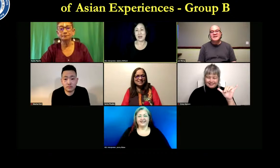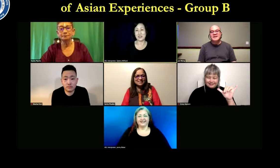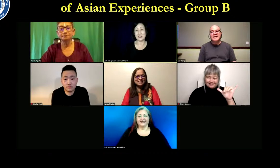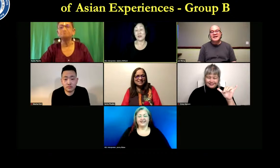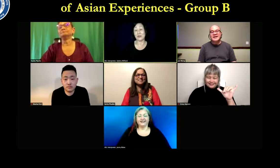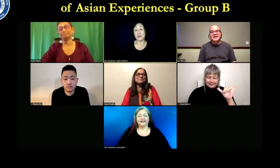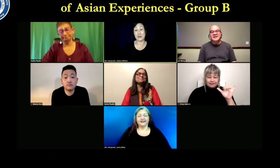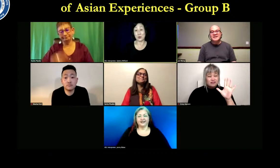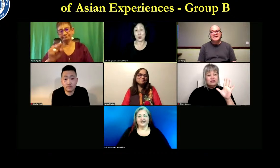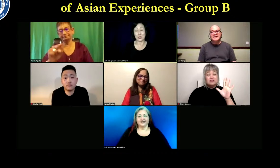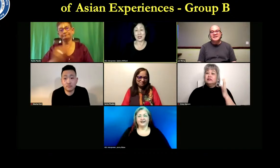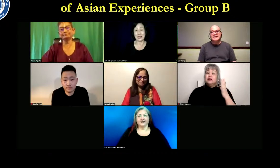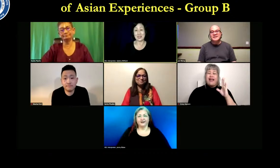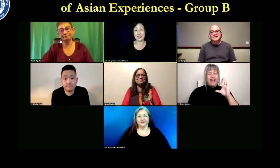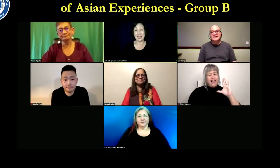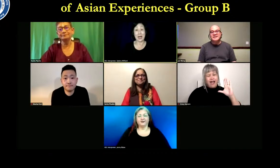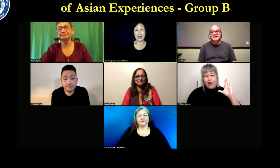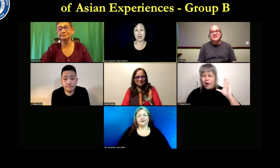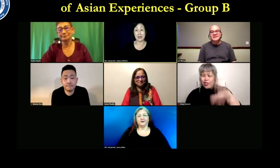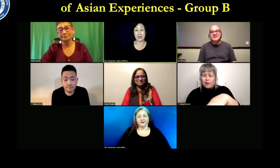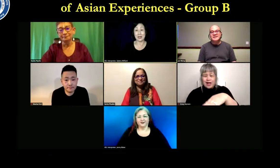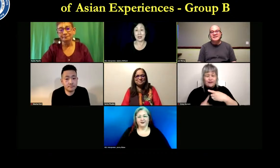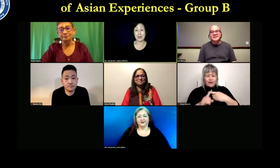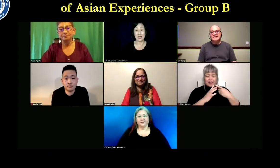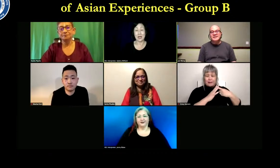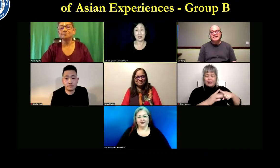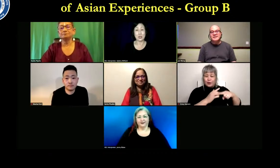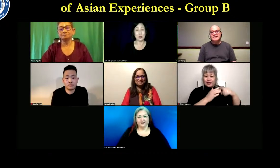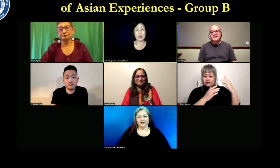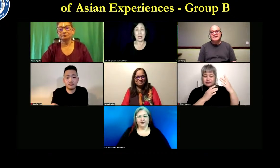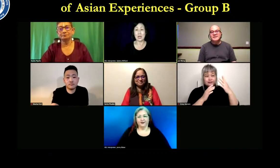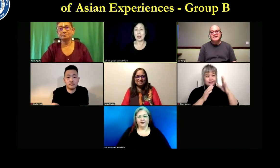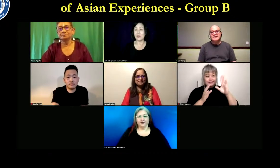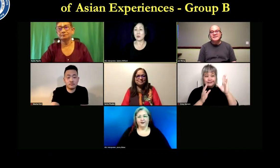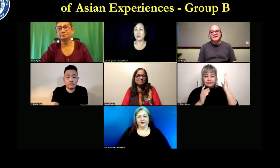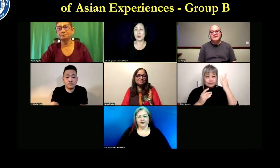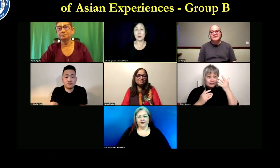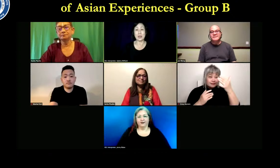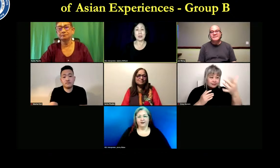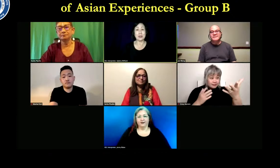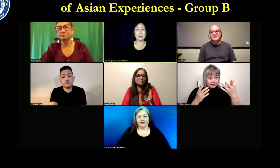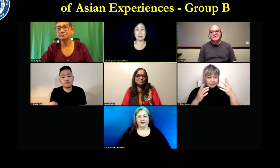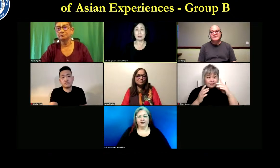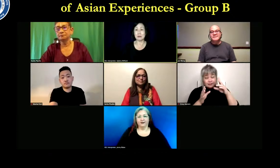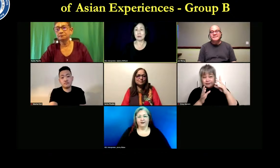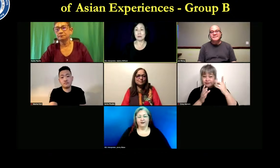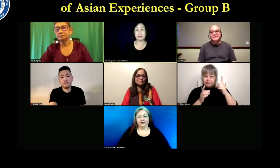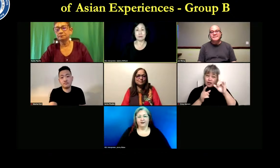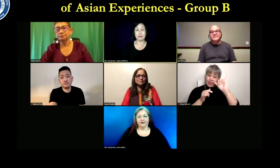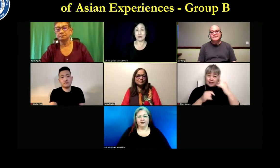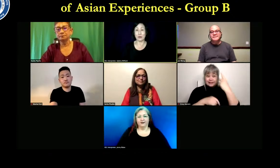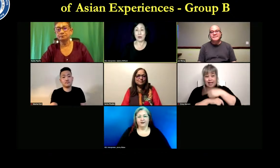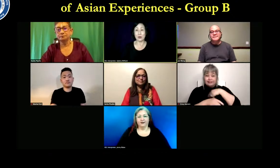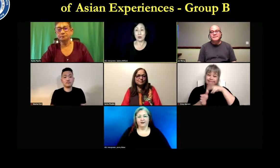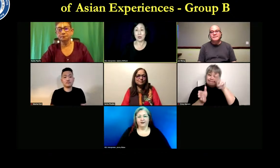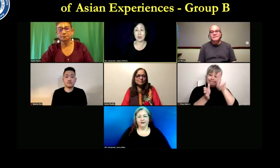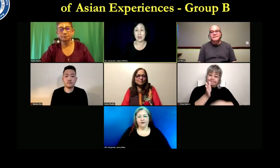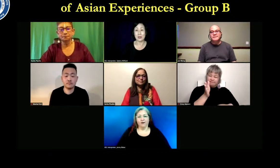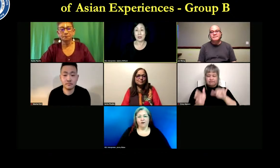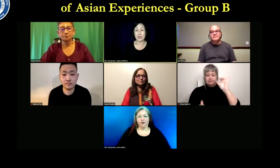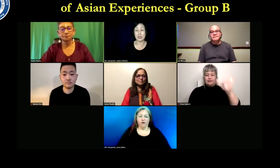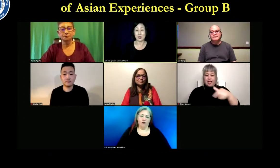I seem to have this favorite word and like to say ally. Use ally from the very beginning to